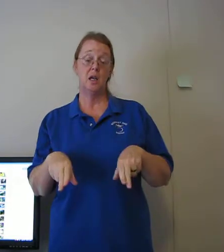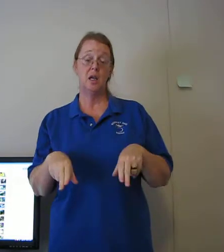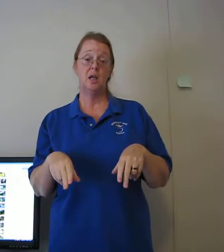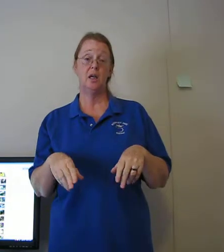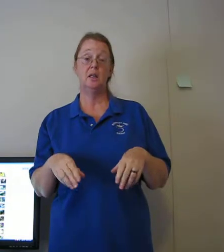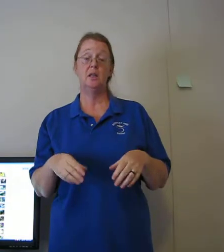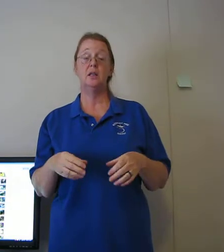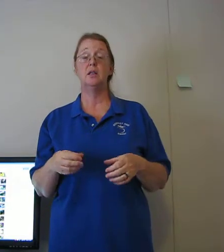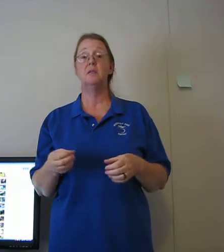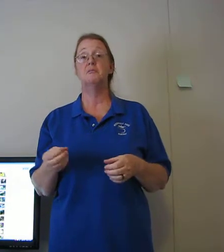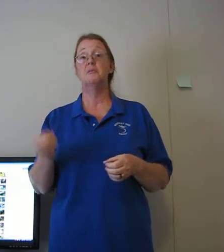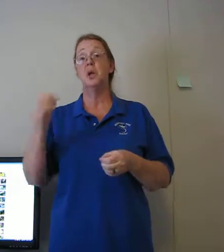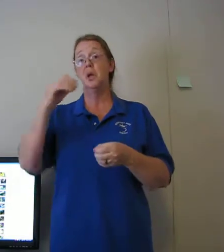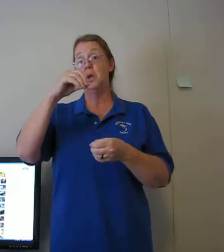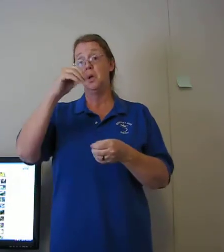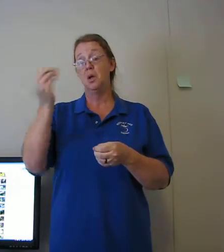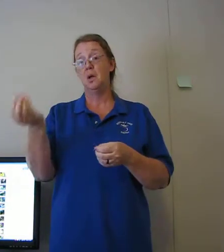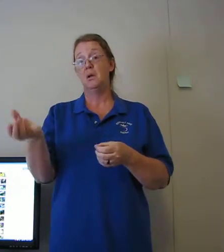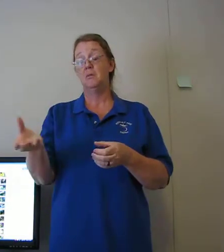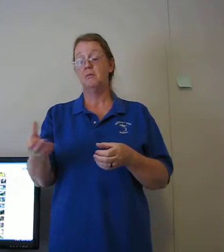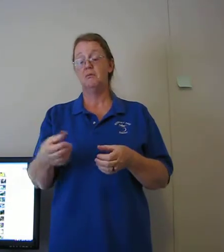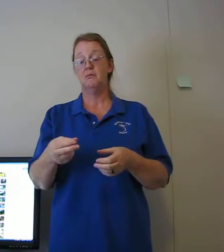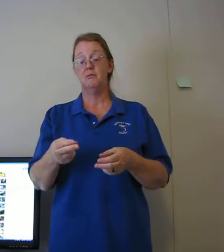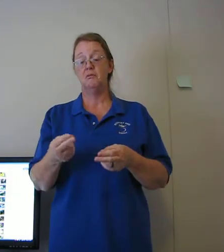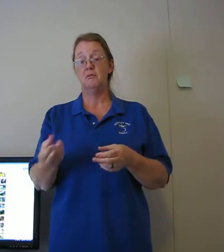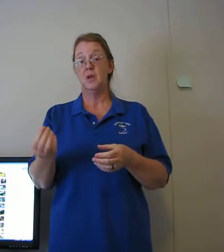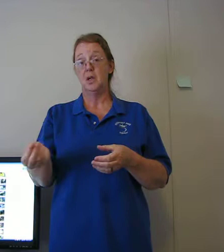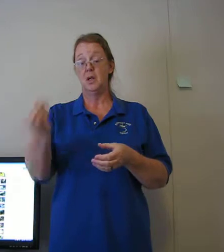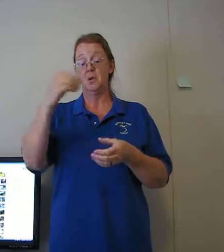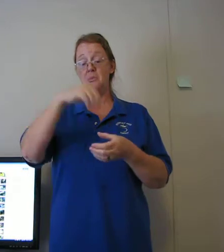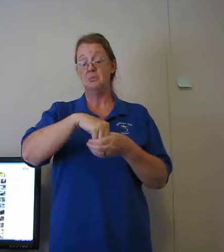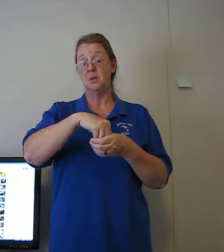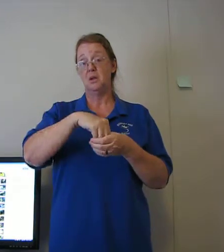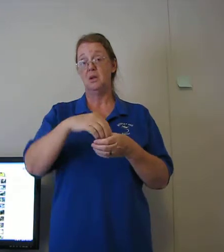an egg is alive, 2 little black dots appear. Fish eyes.